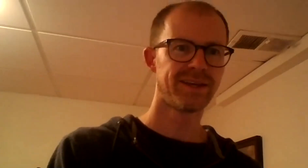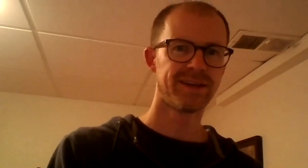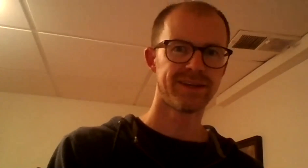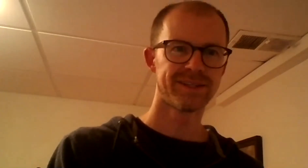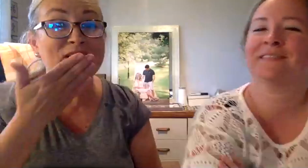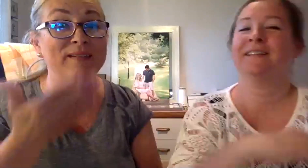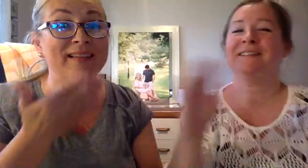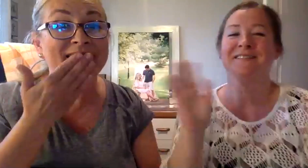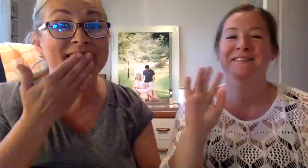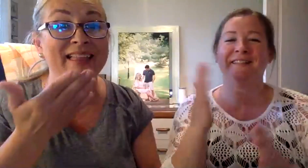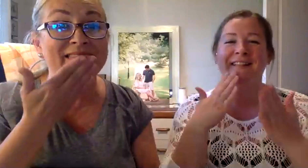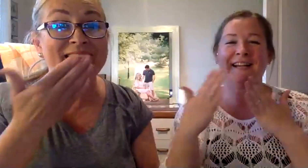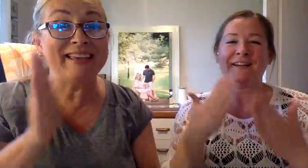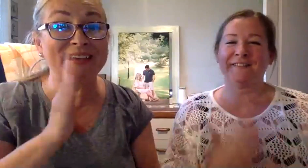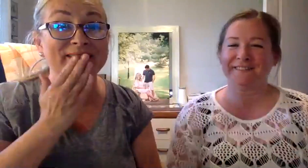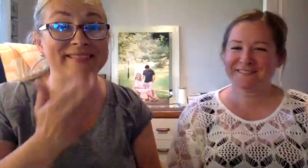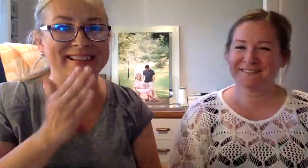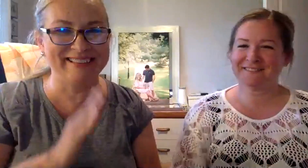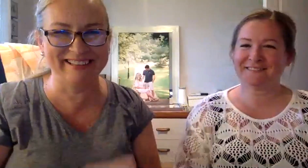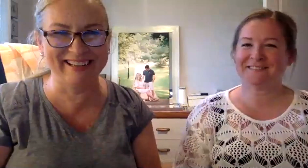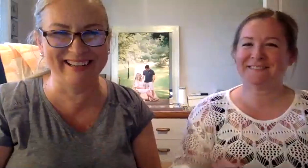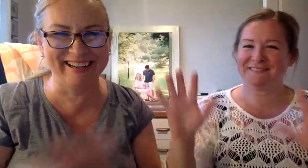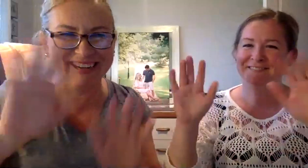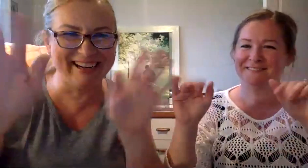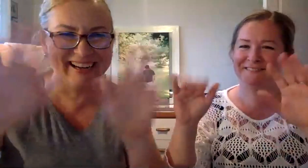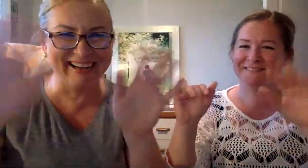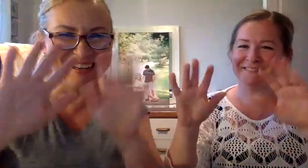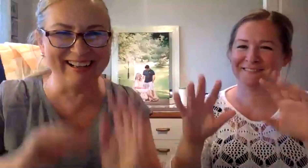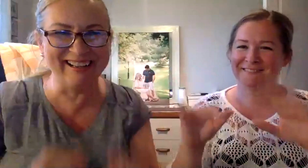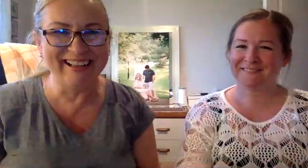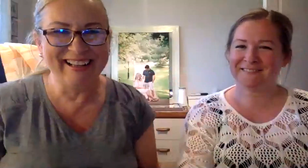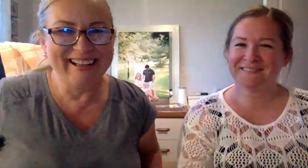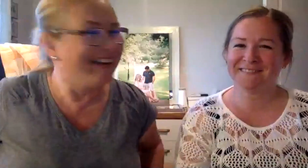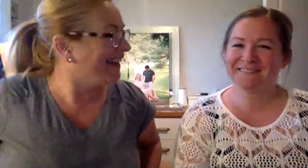you. Thank you. Thank you. Okay.